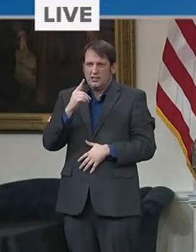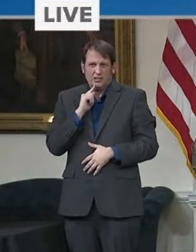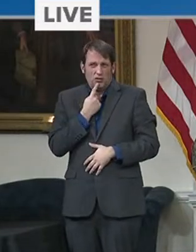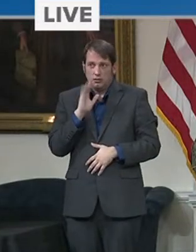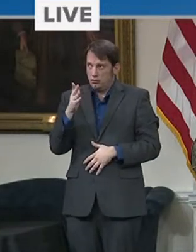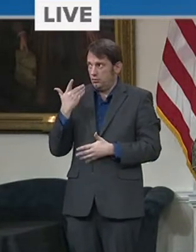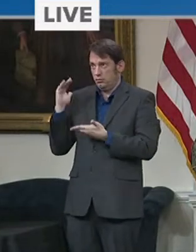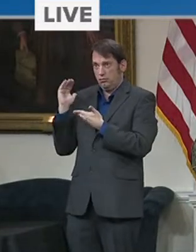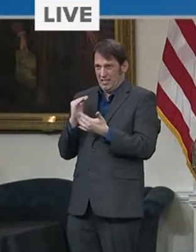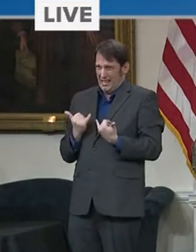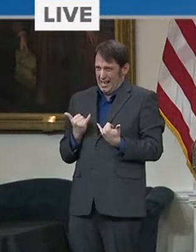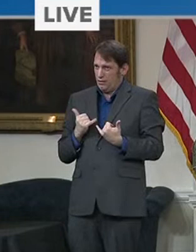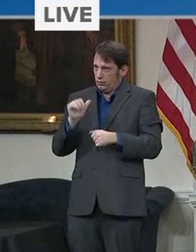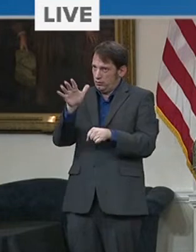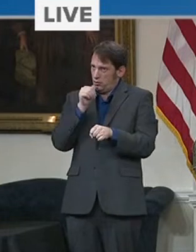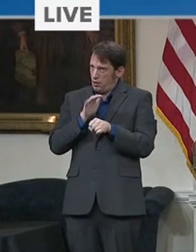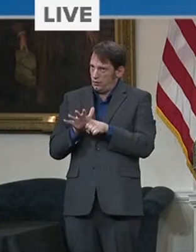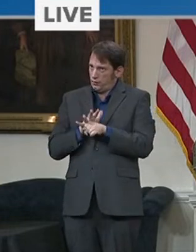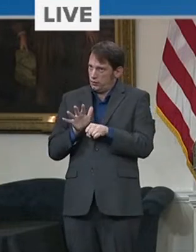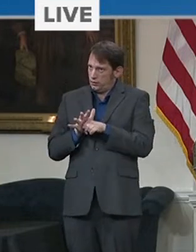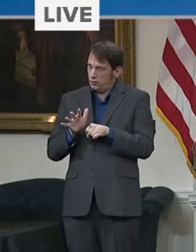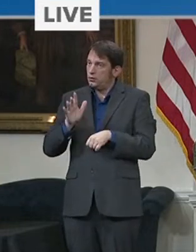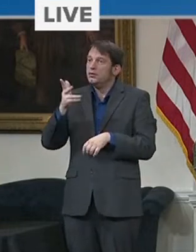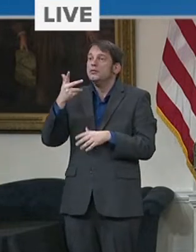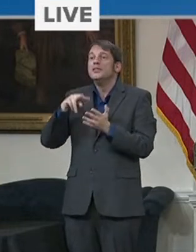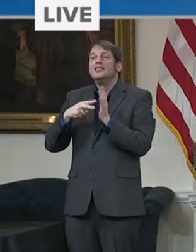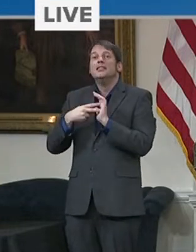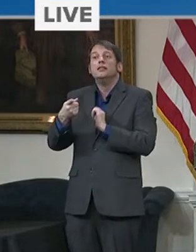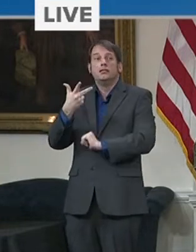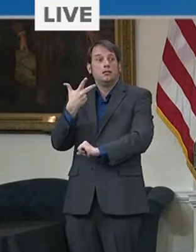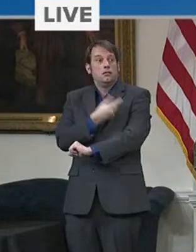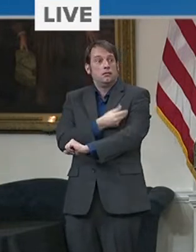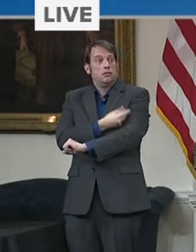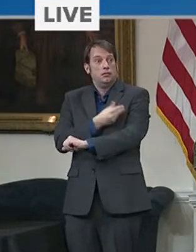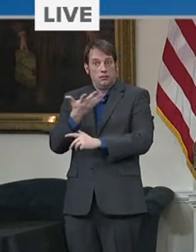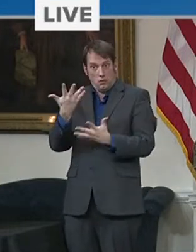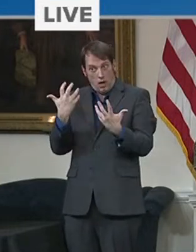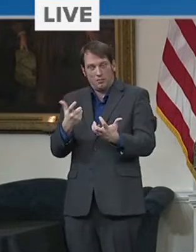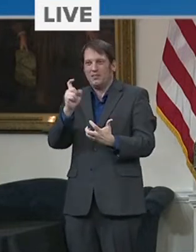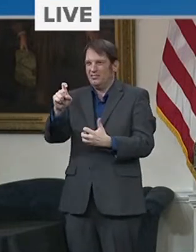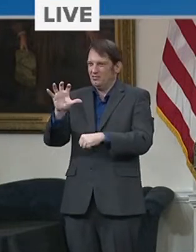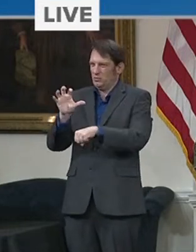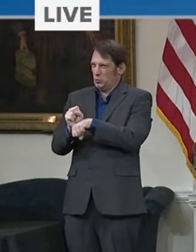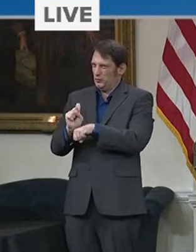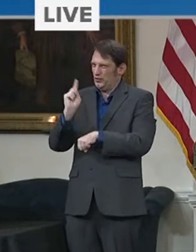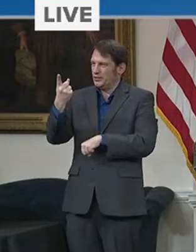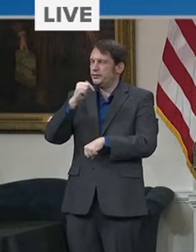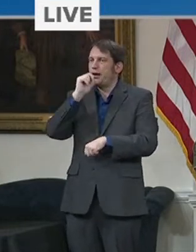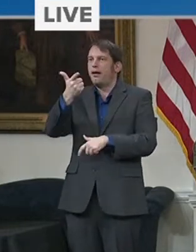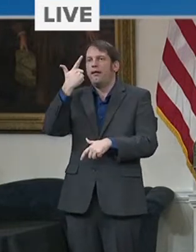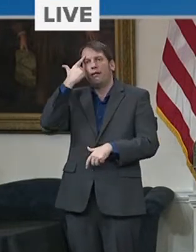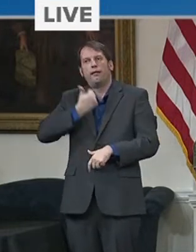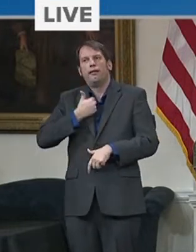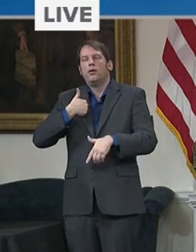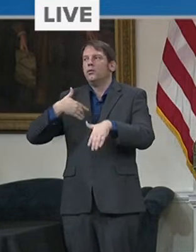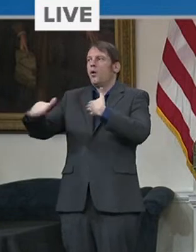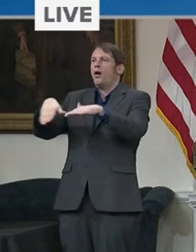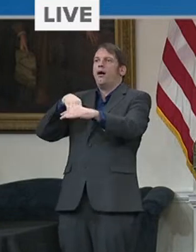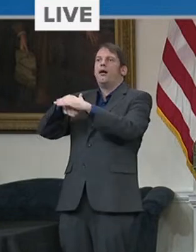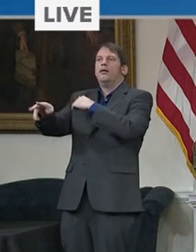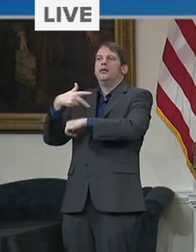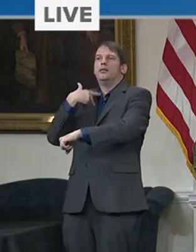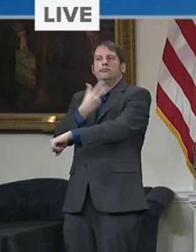vaccinations are only being done by appointment only, and vaccination providers will require verification of your